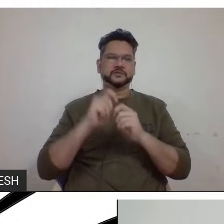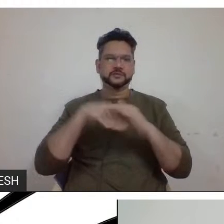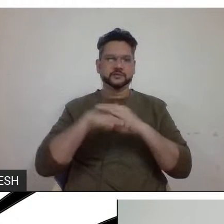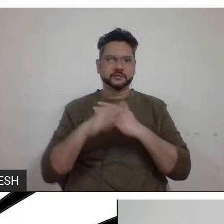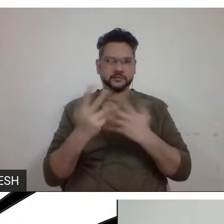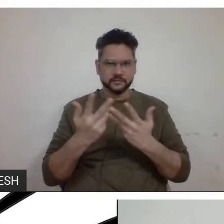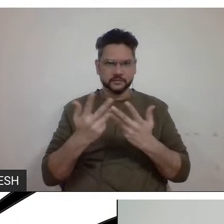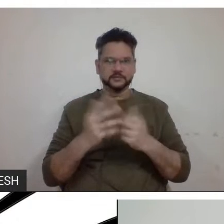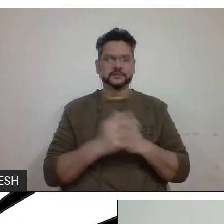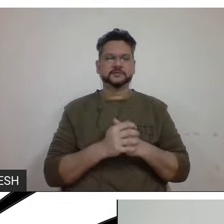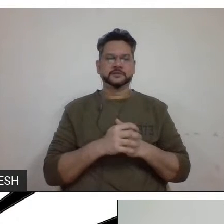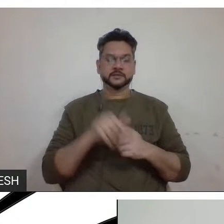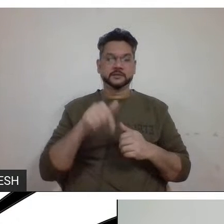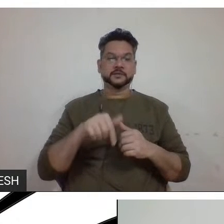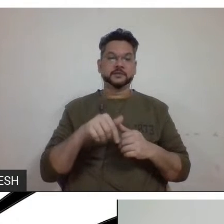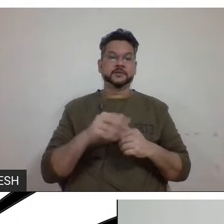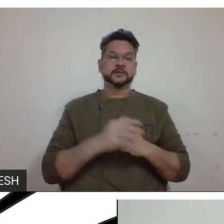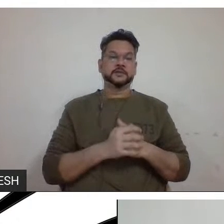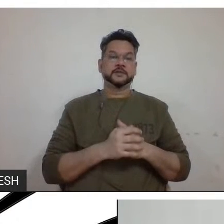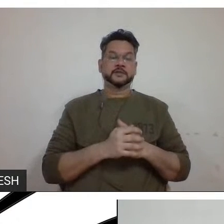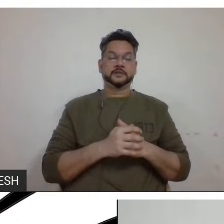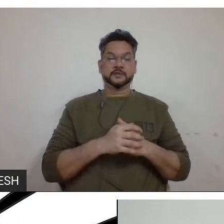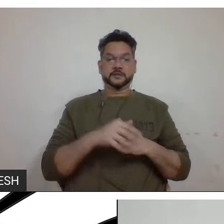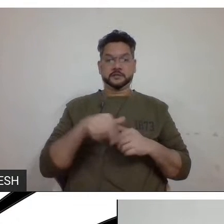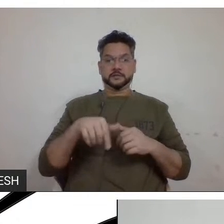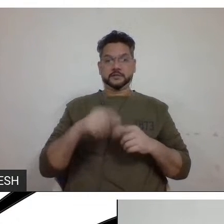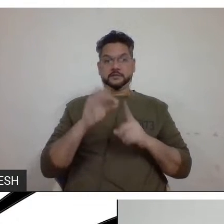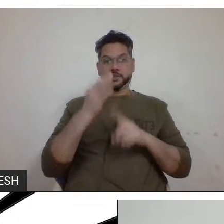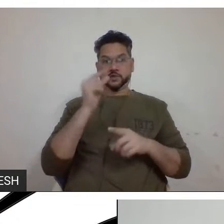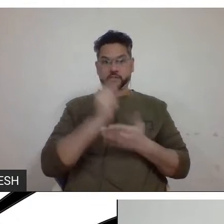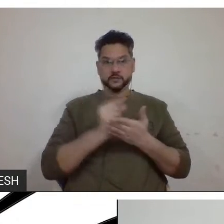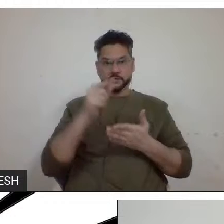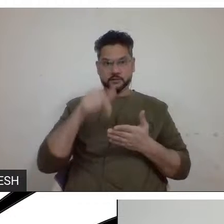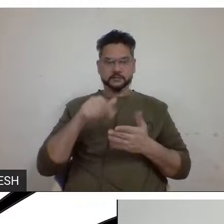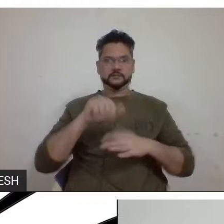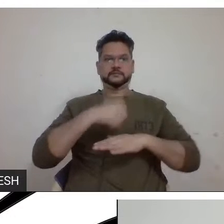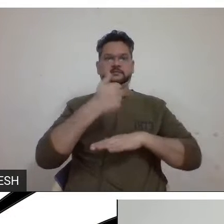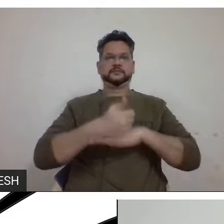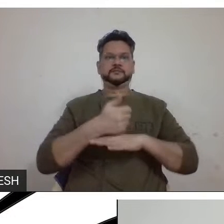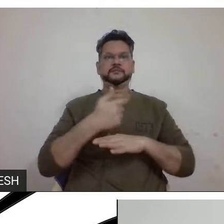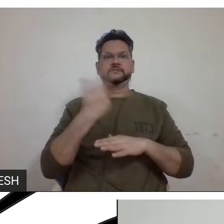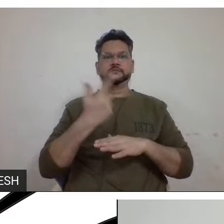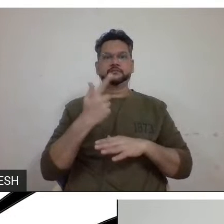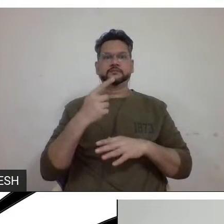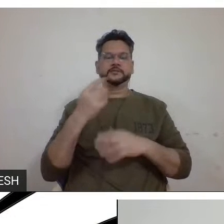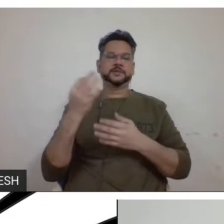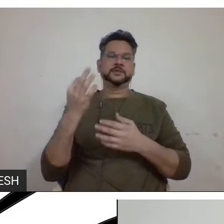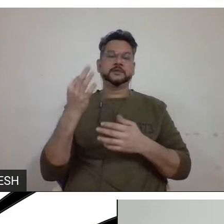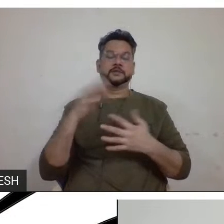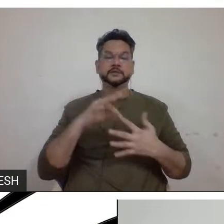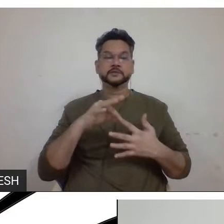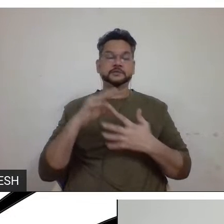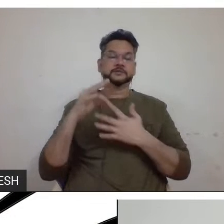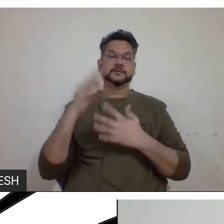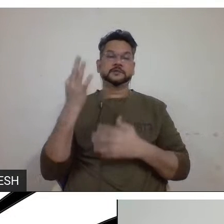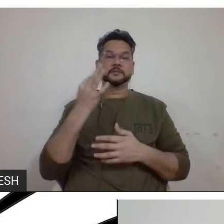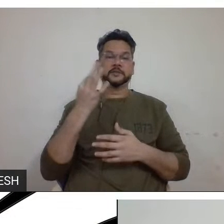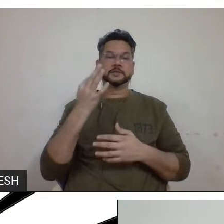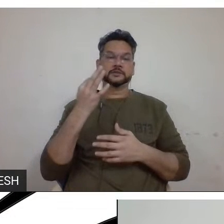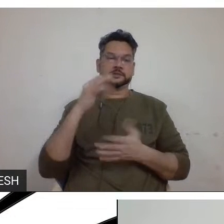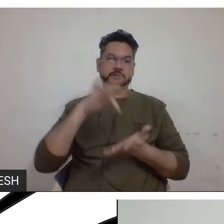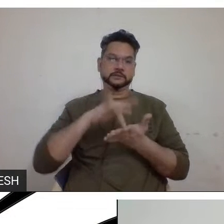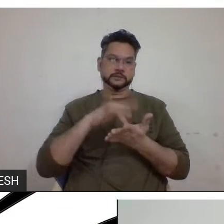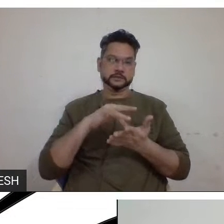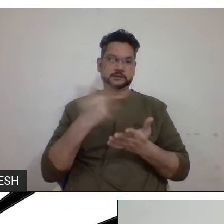Vice Chancellor Dr. V.S. Khuman has taken the initiative to establish one special center in our university, Research Center